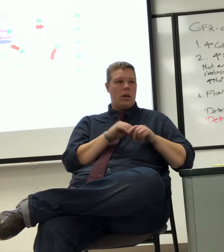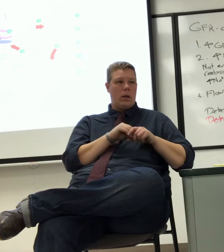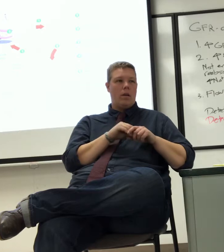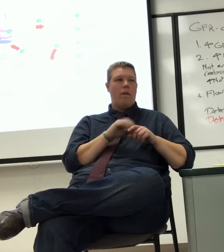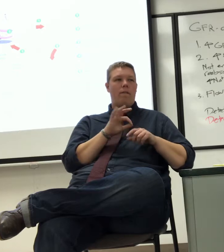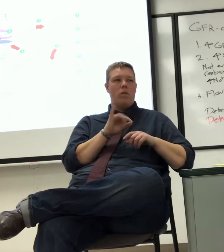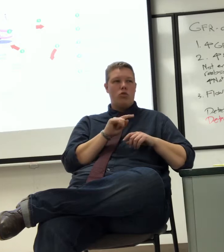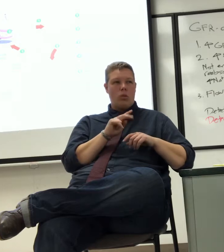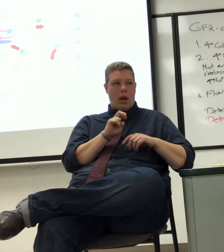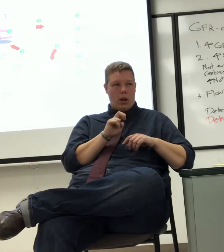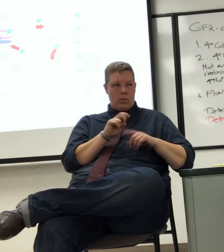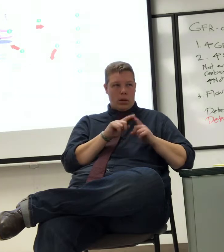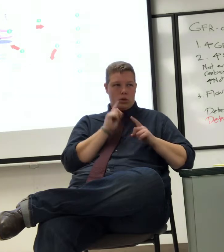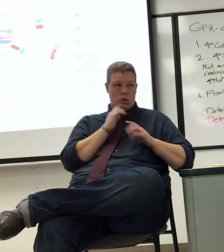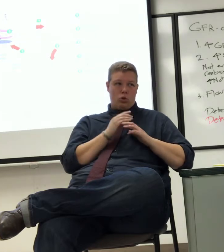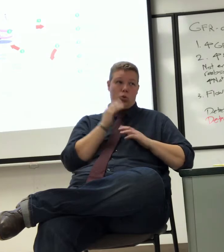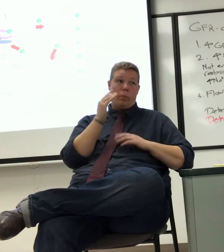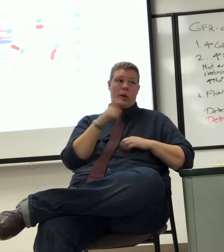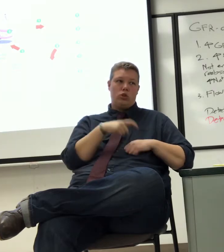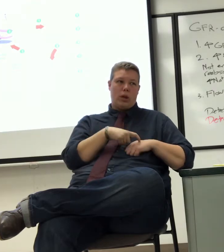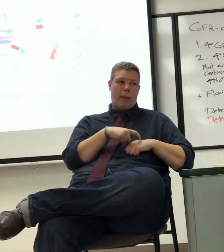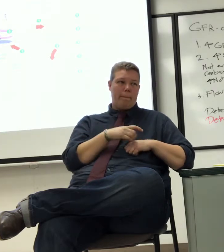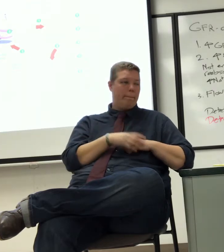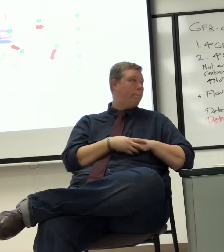filtrate because there's too much time.